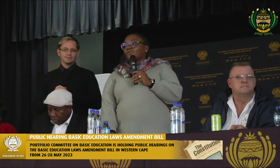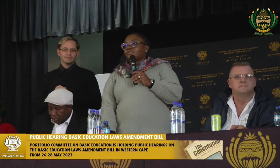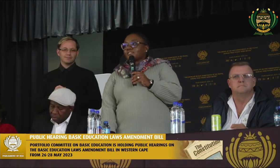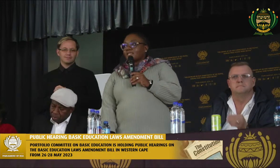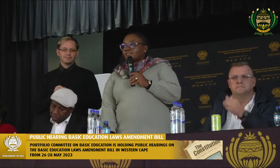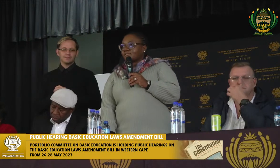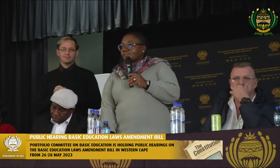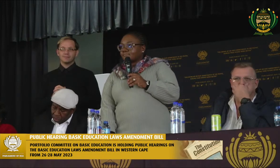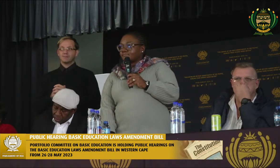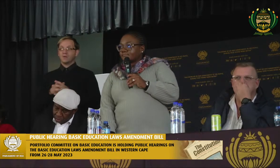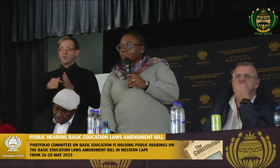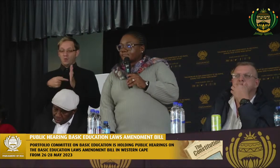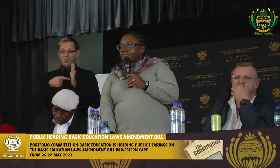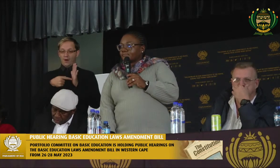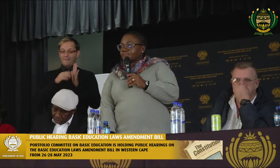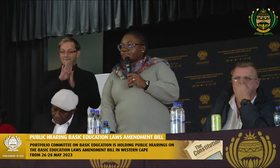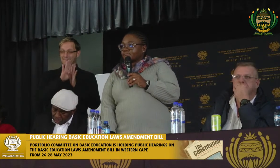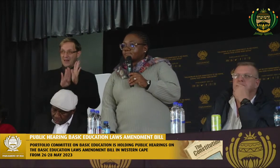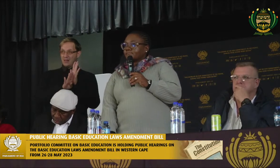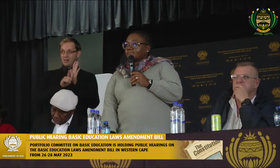you don't get to politicize it.